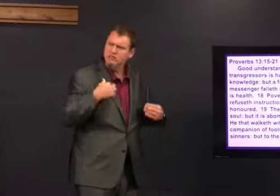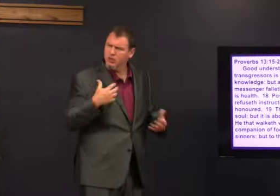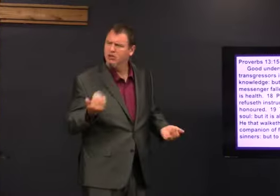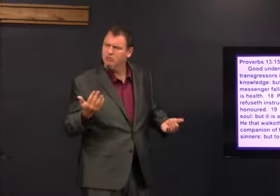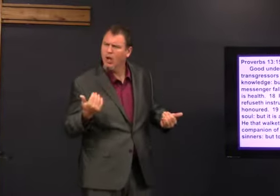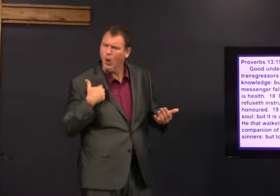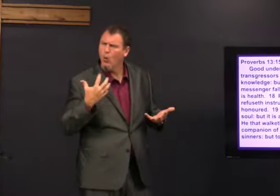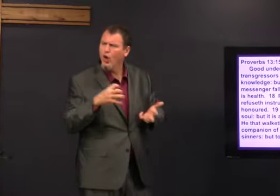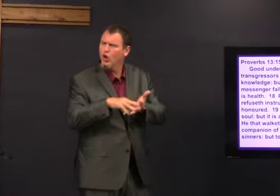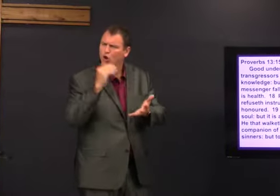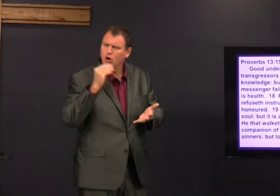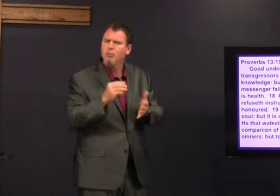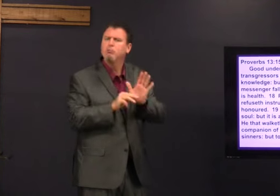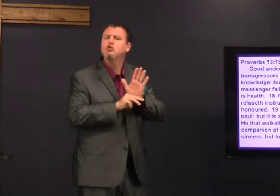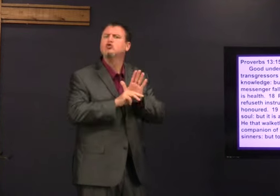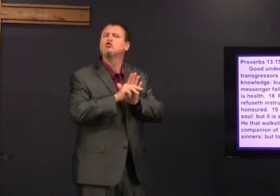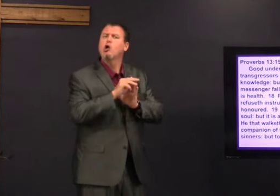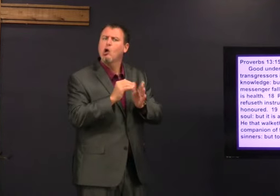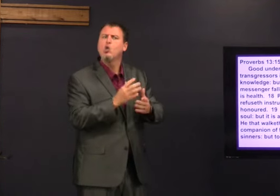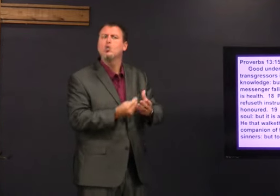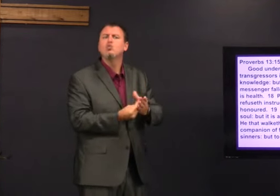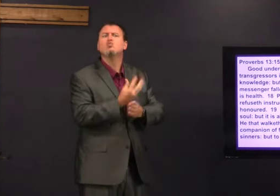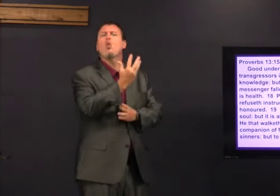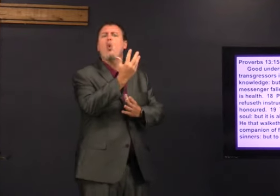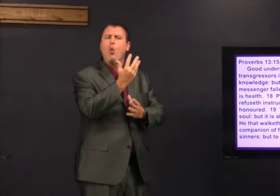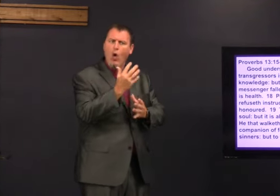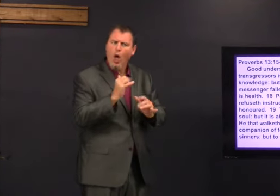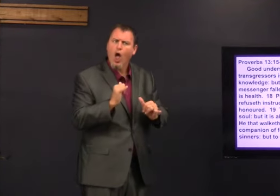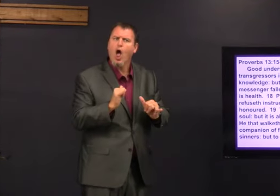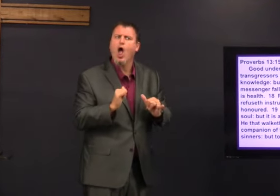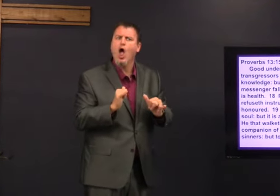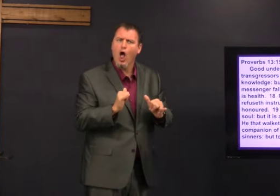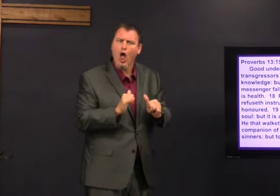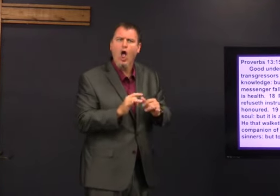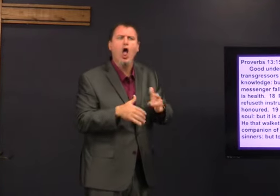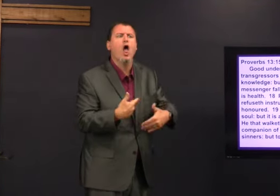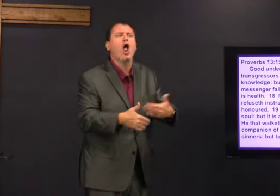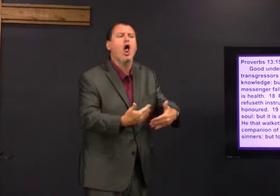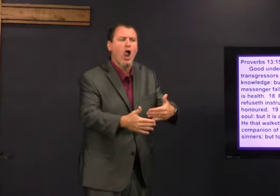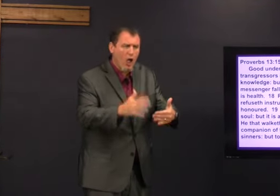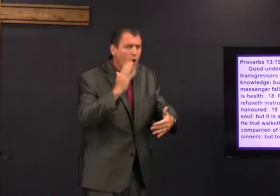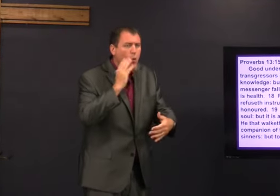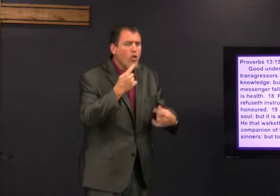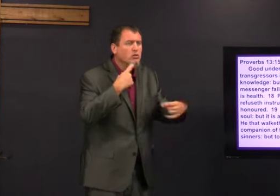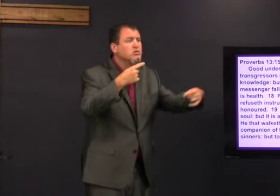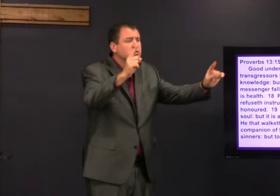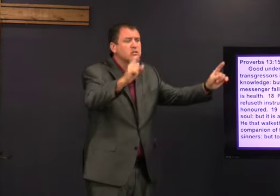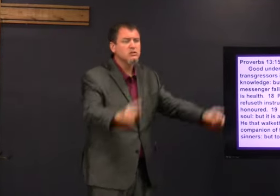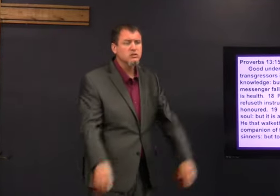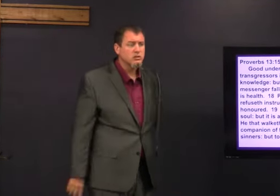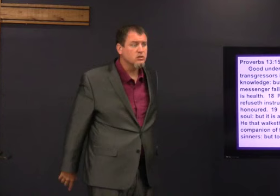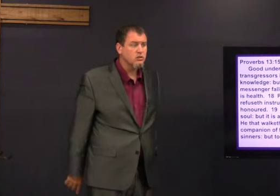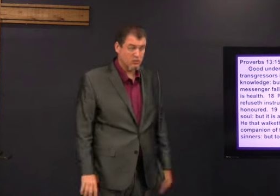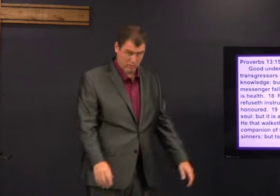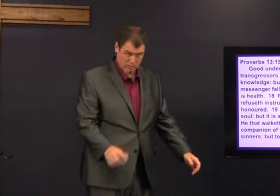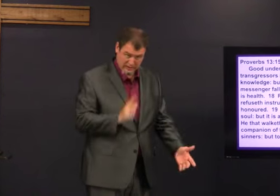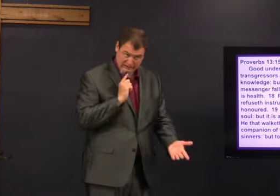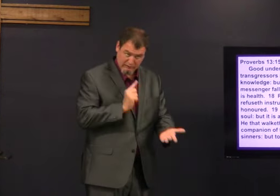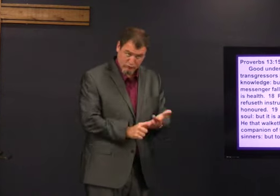you'll be poor. If you want to learn and mature and grow, then you'll